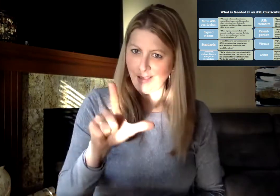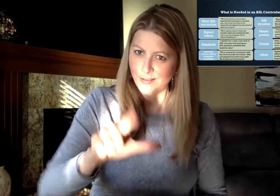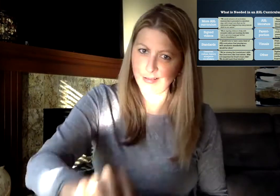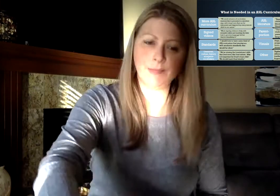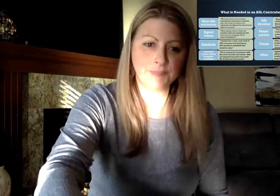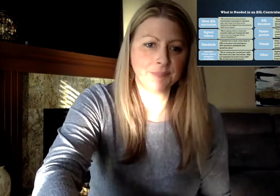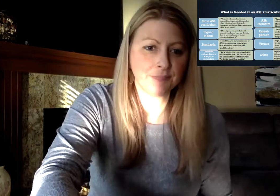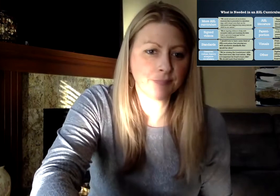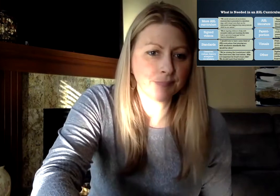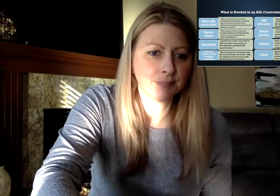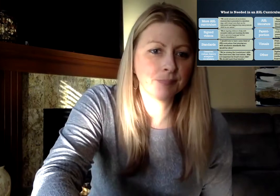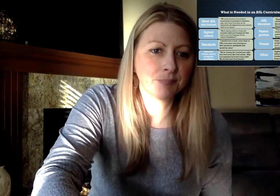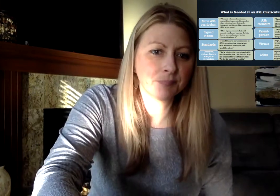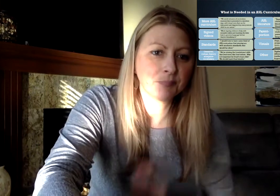Less English, more ASL.